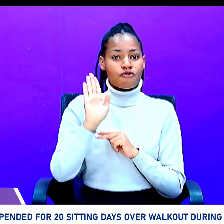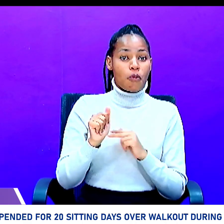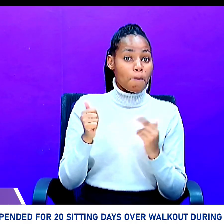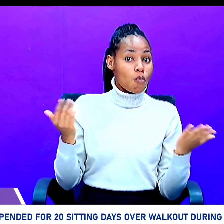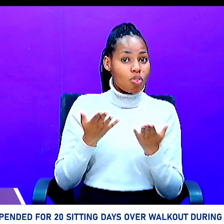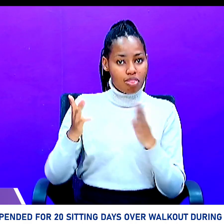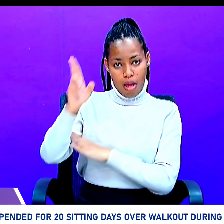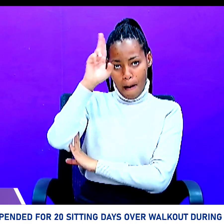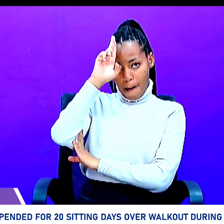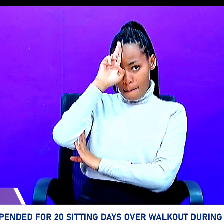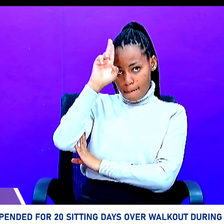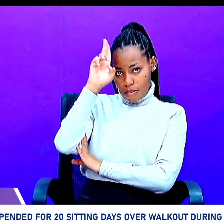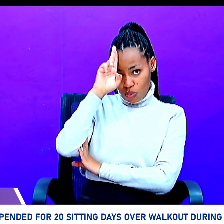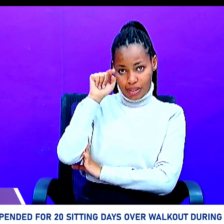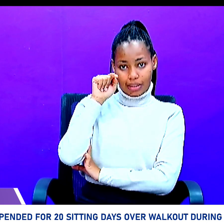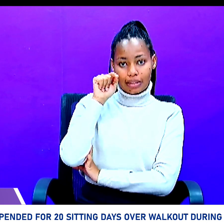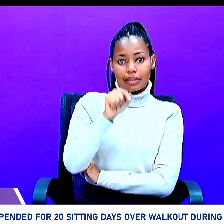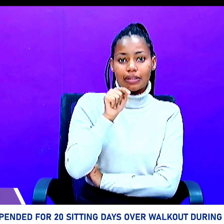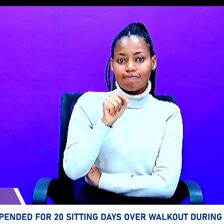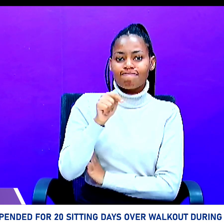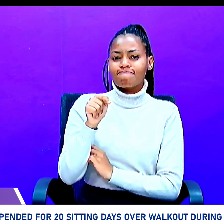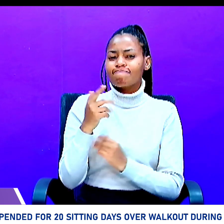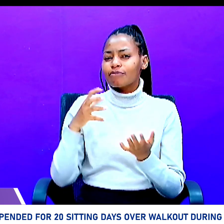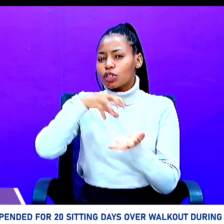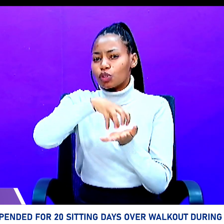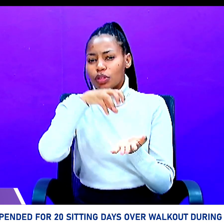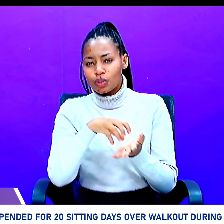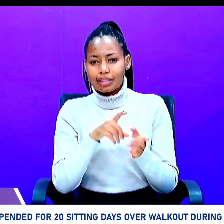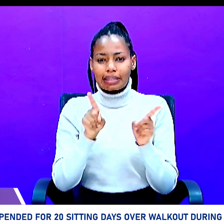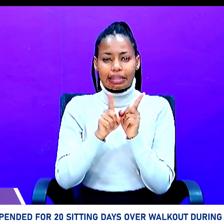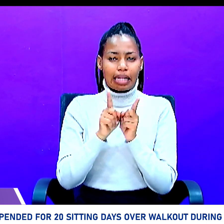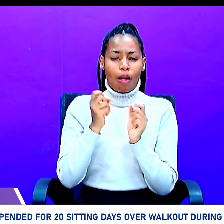Gigiri police station on August 20th alongside 12 others.